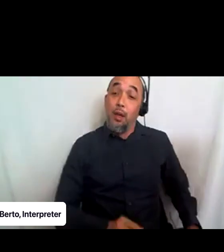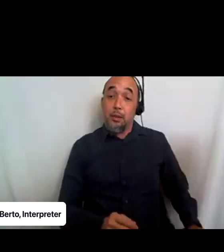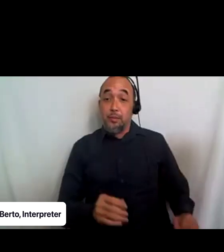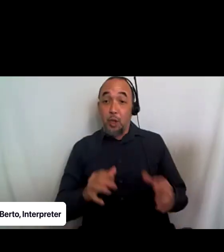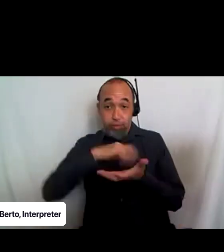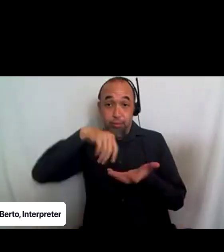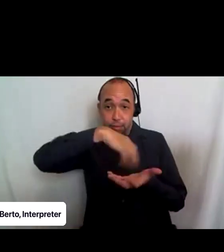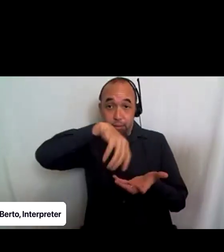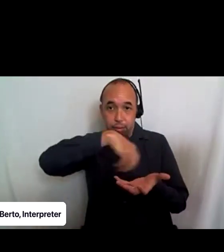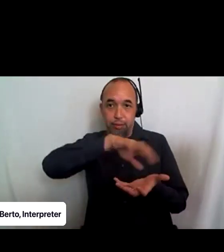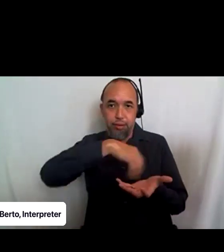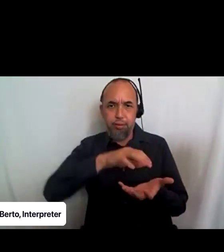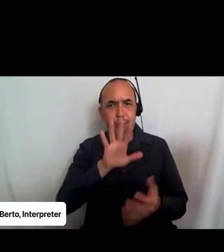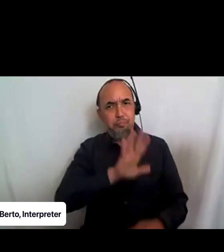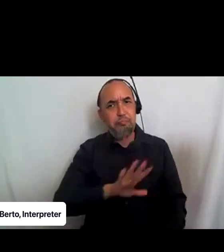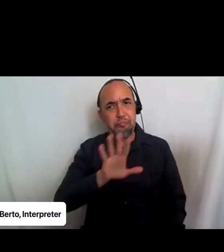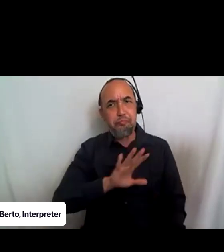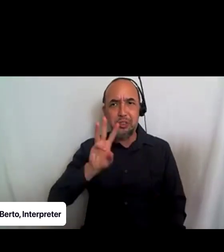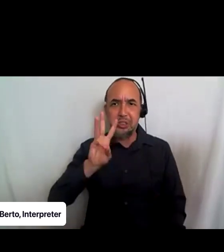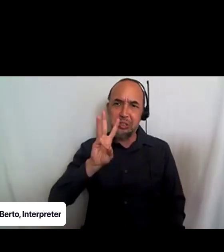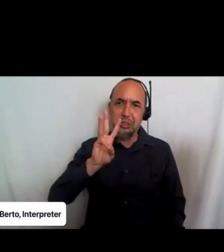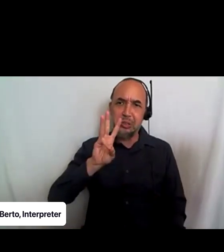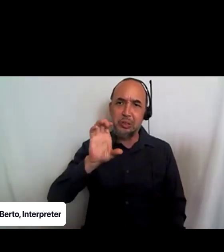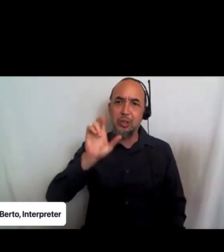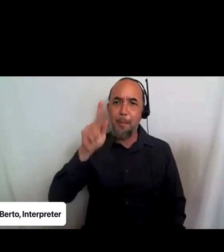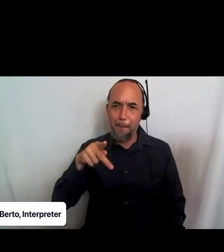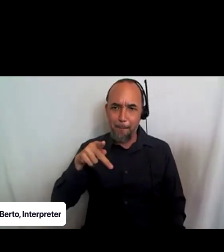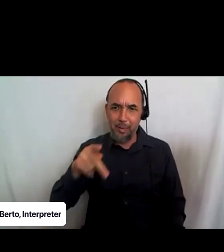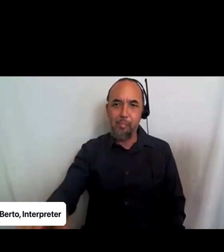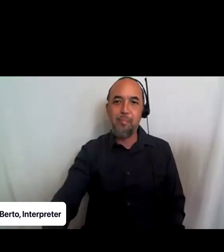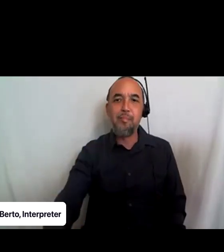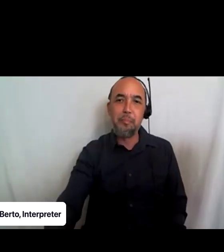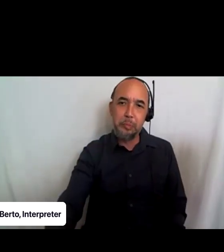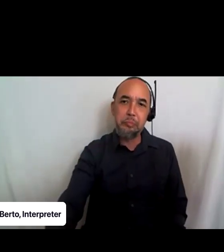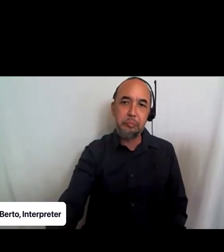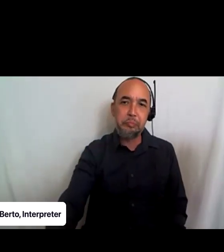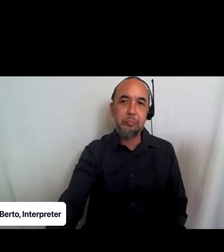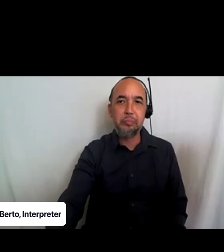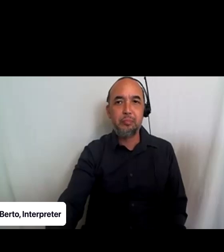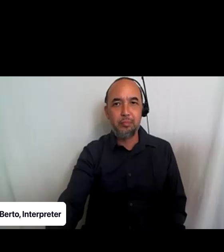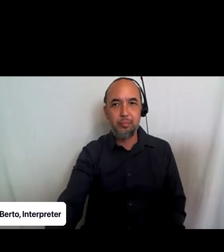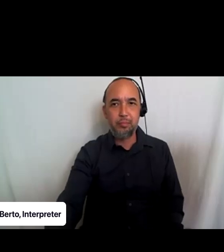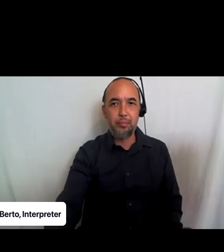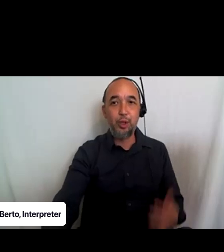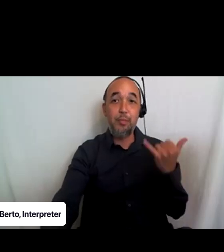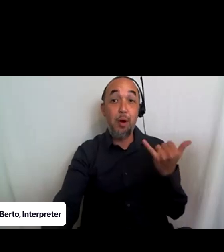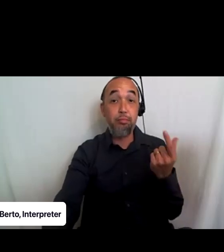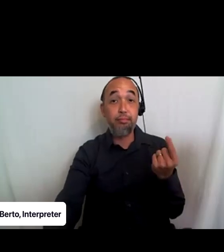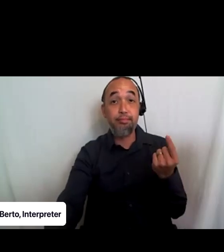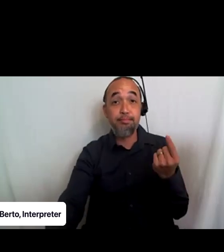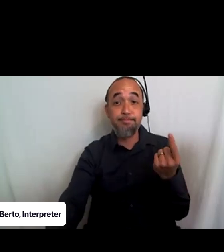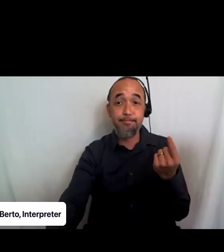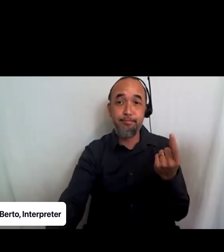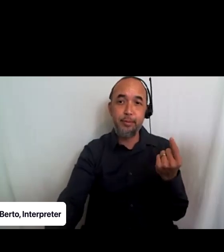should have about 6 cups, like I said. If you have more, good for you. Um, what we're gonna do? We're gonna start adding cheese to